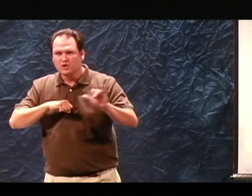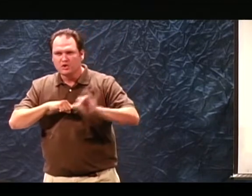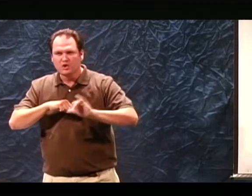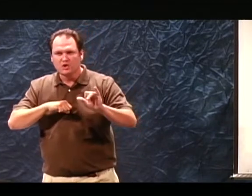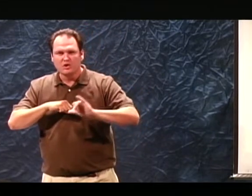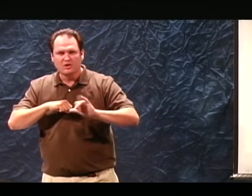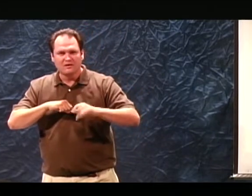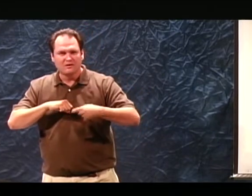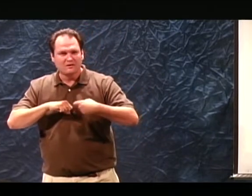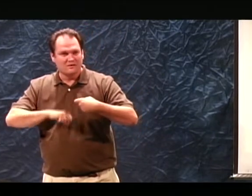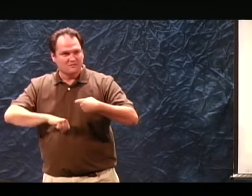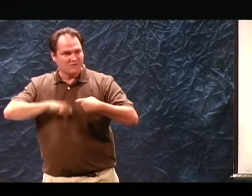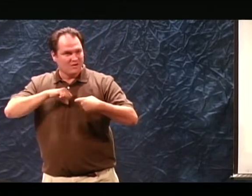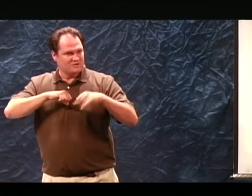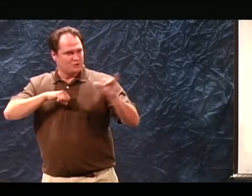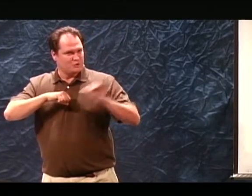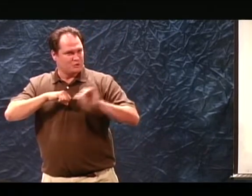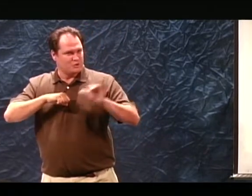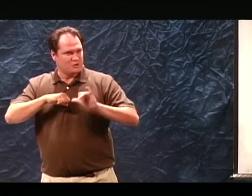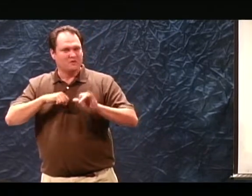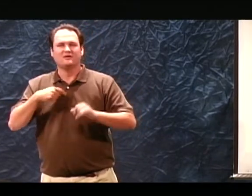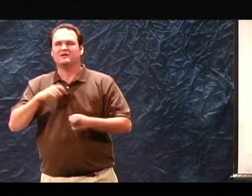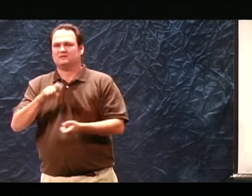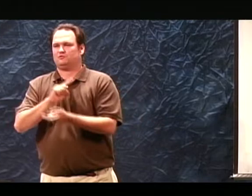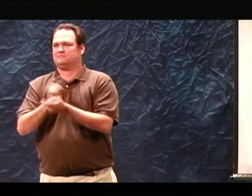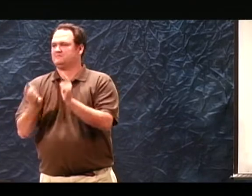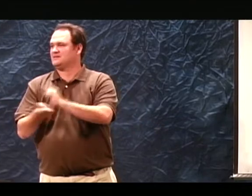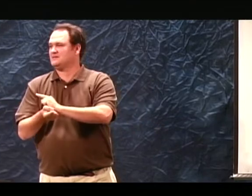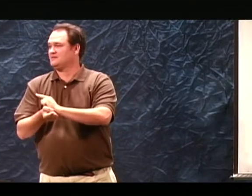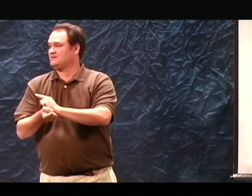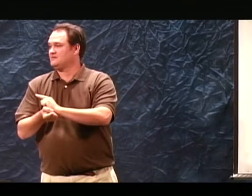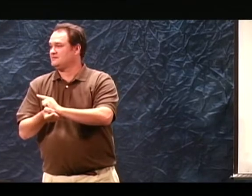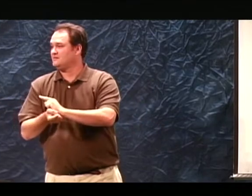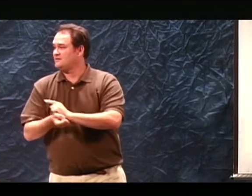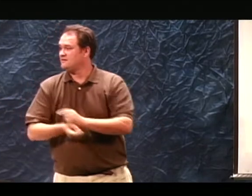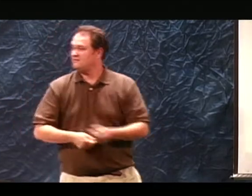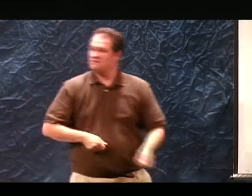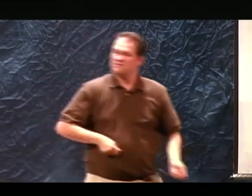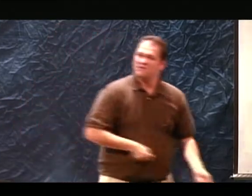janitor is also struggling with pride and needs to repent